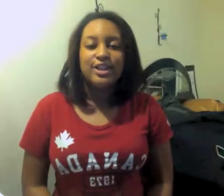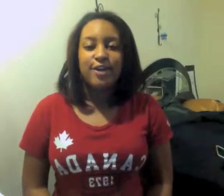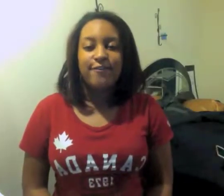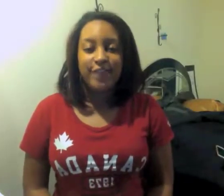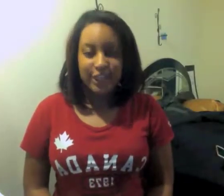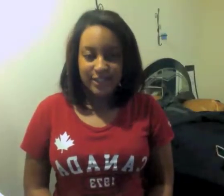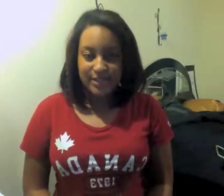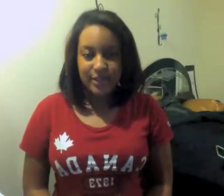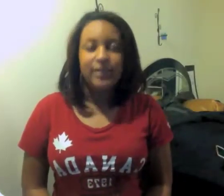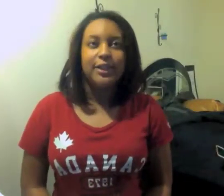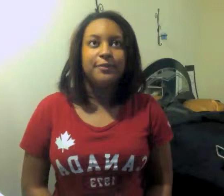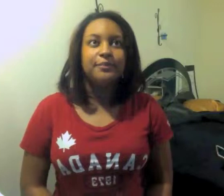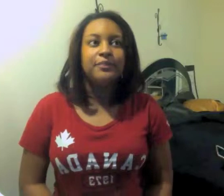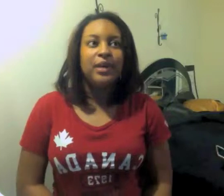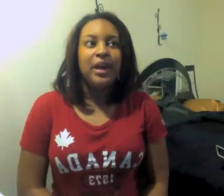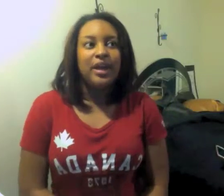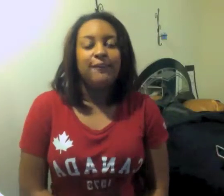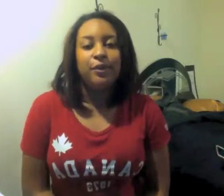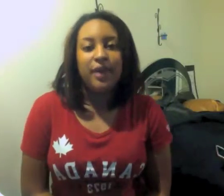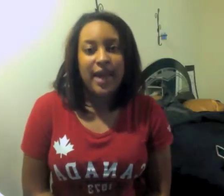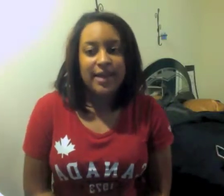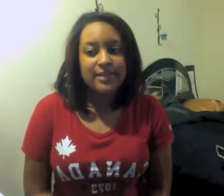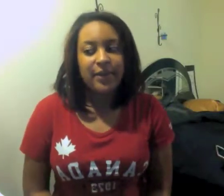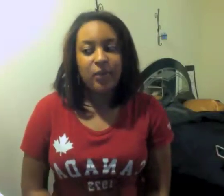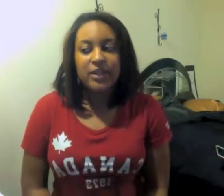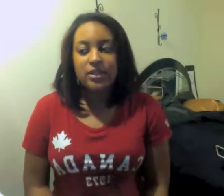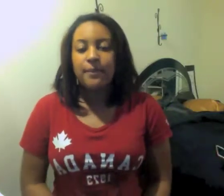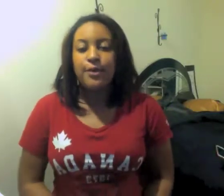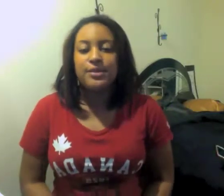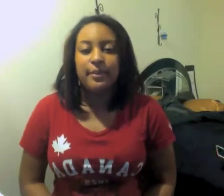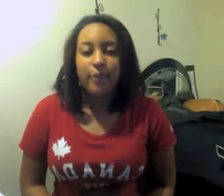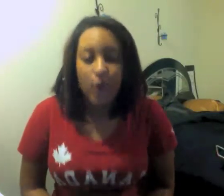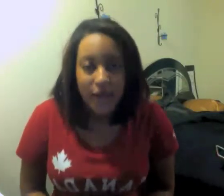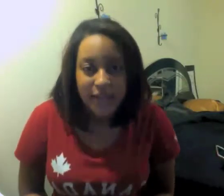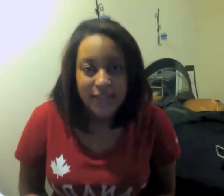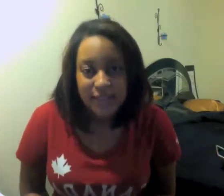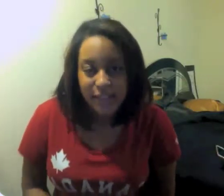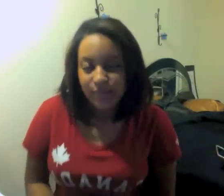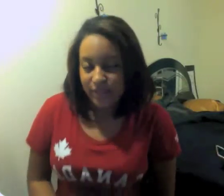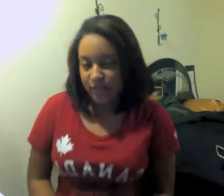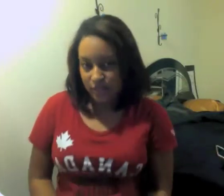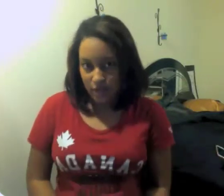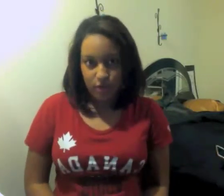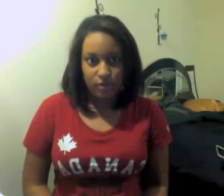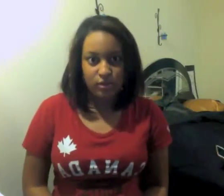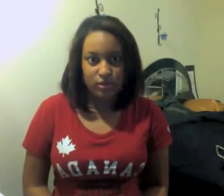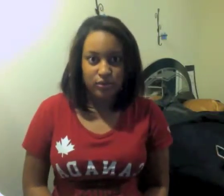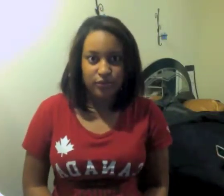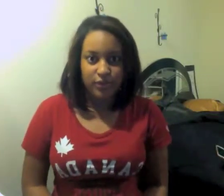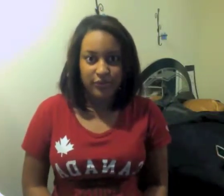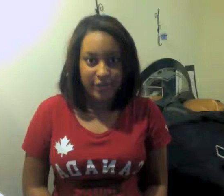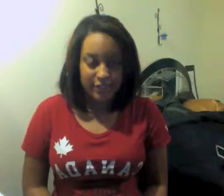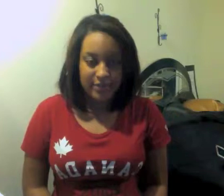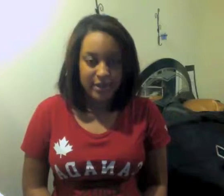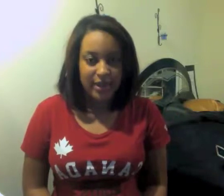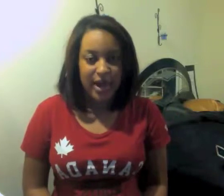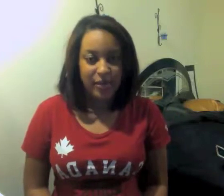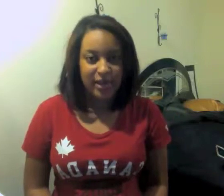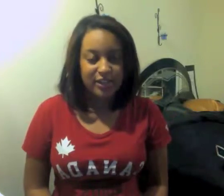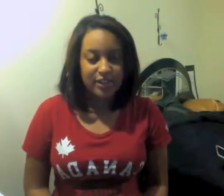So, fingerspelling. If you were to ask me what is the most important thing you need to know for fingerspelling, I would answer